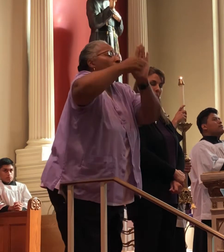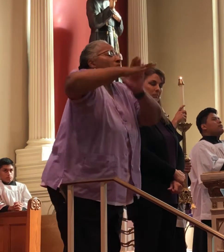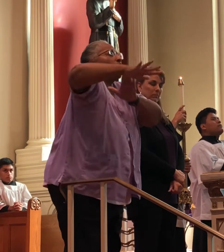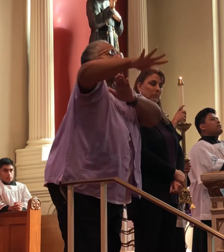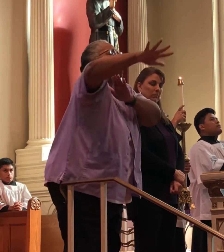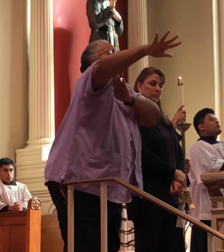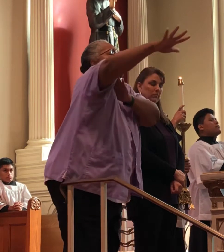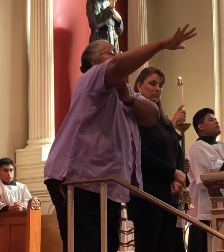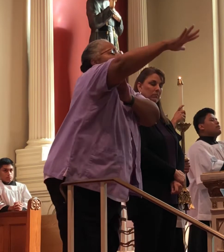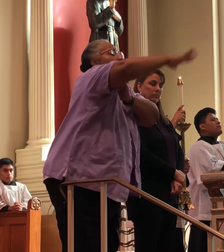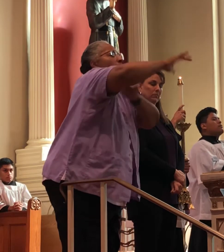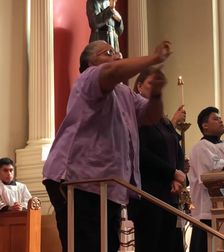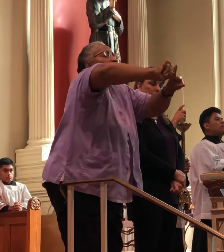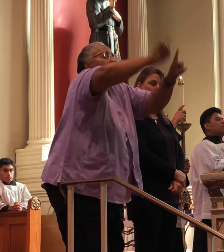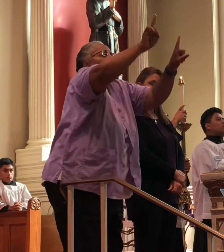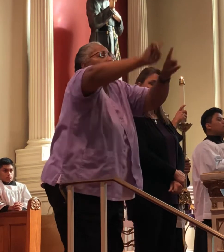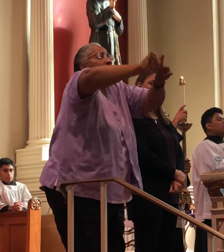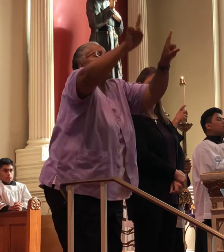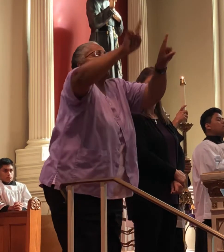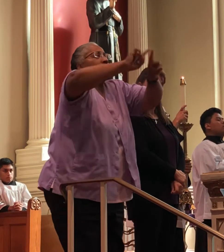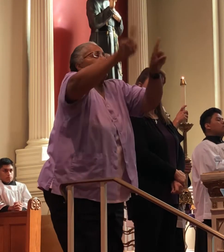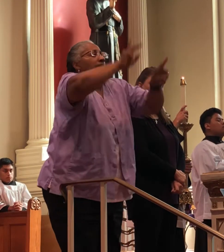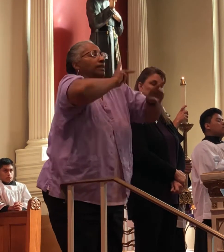magnificence. And he said to him,